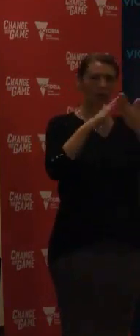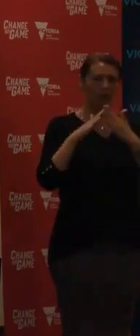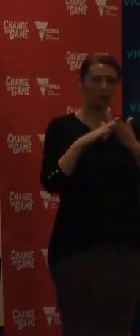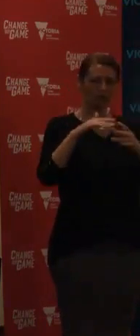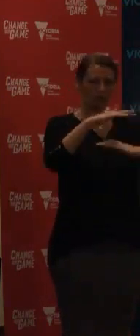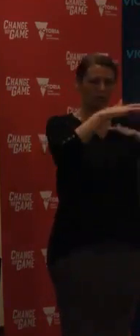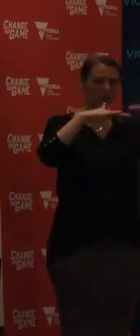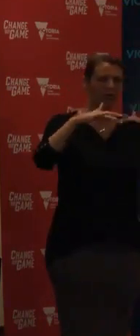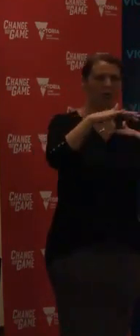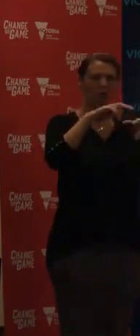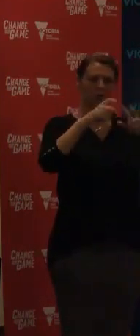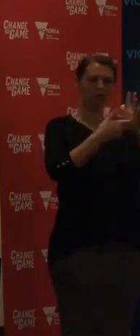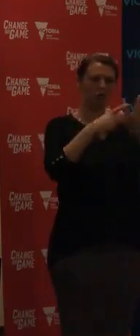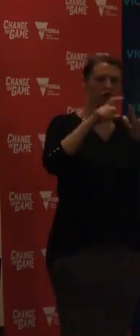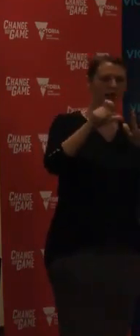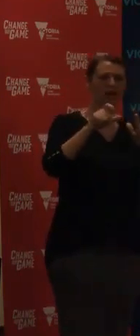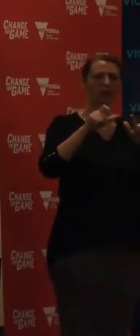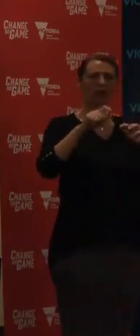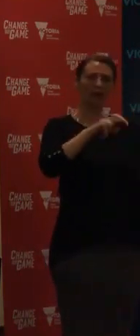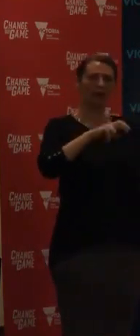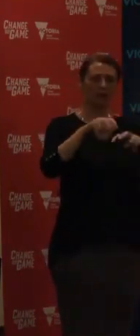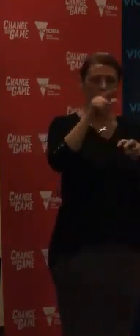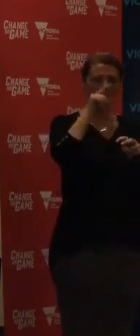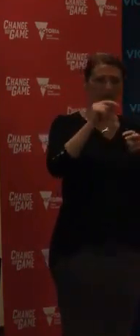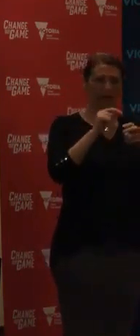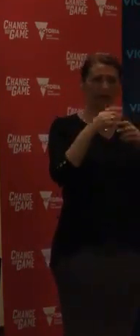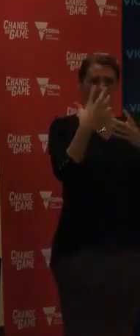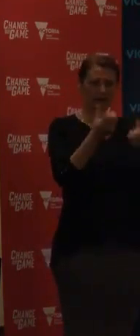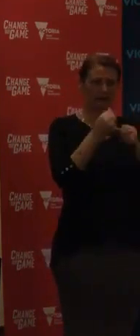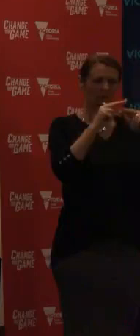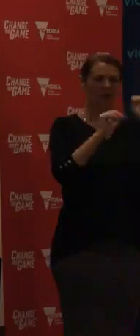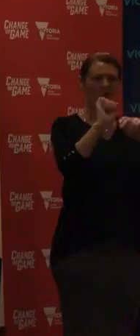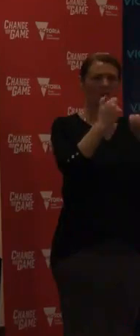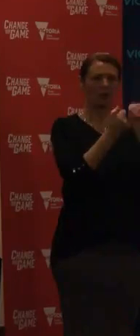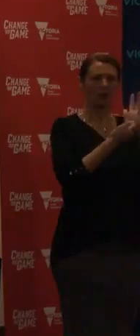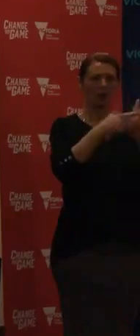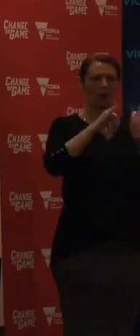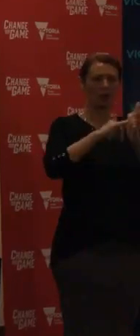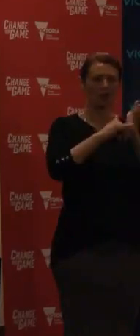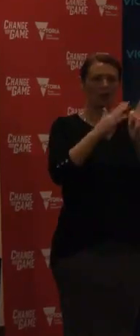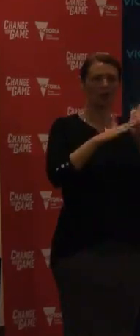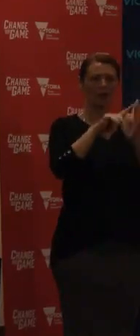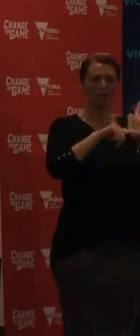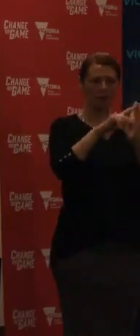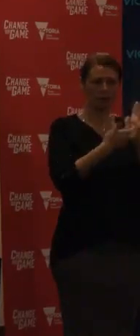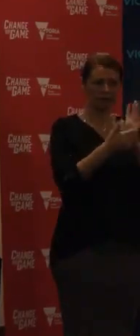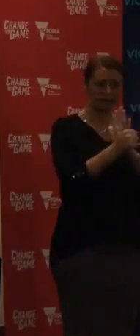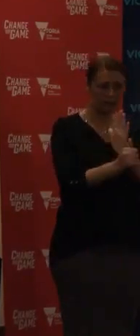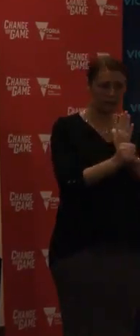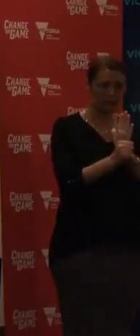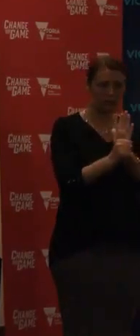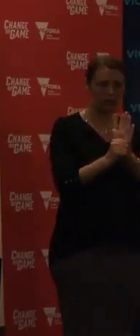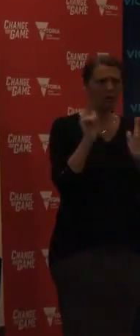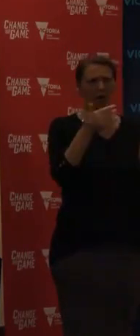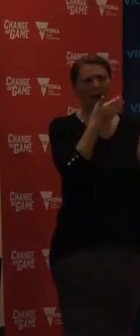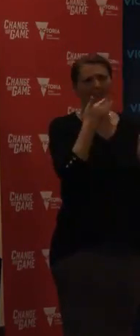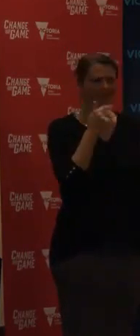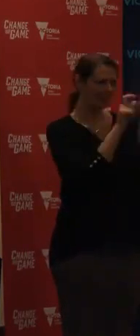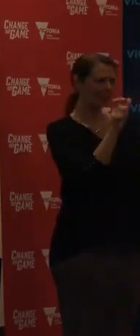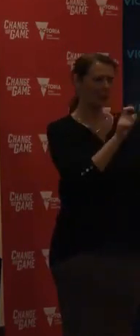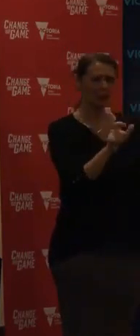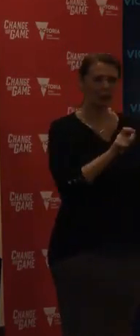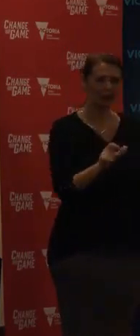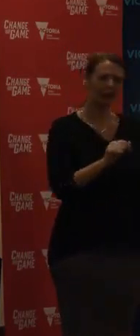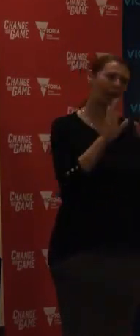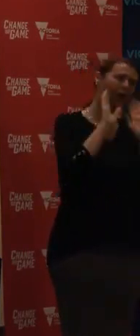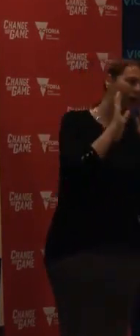community social and recreational activities in order to develop gross motor skills and increase social participation. What lovely words, you might say.